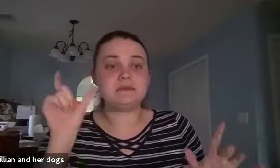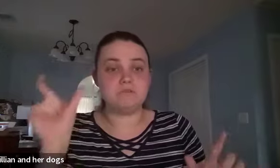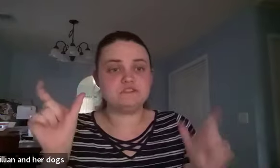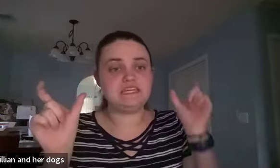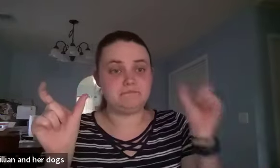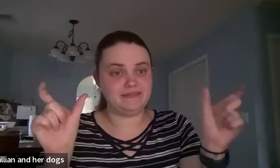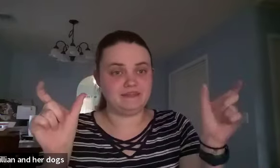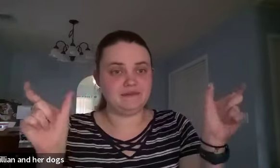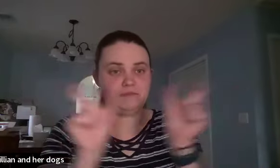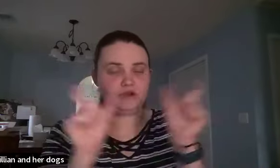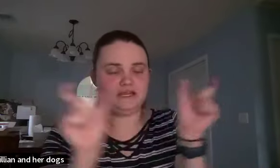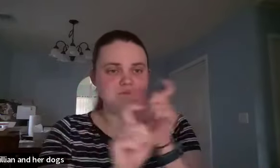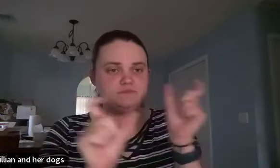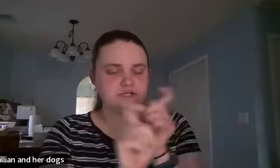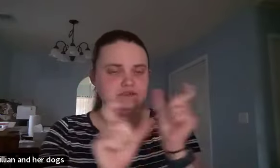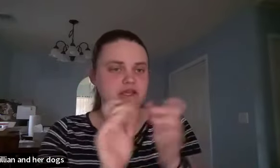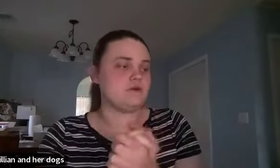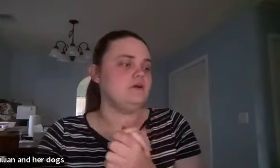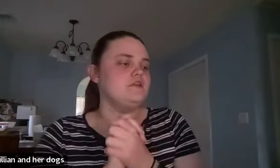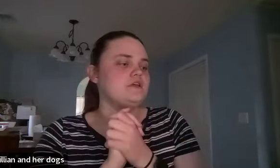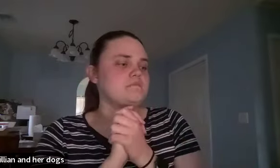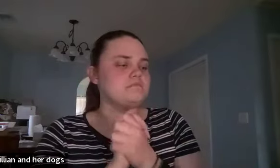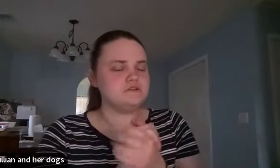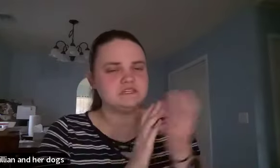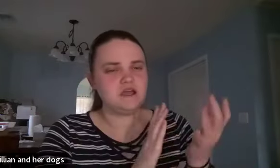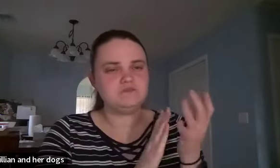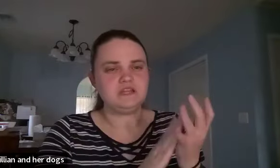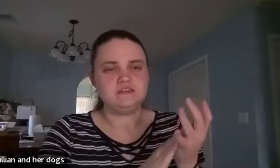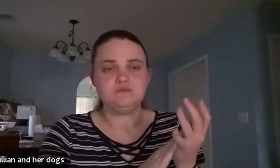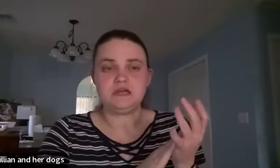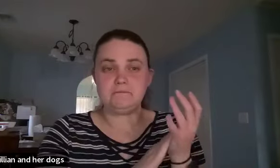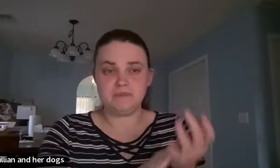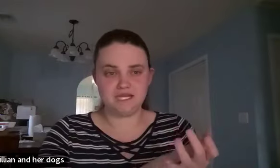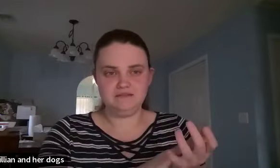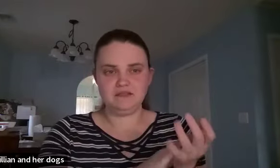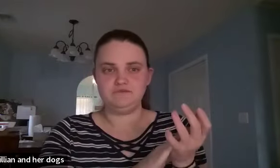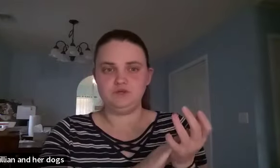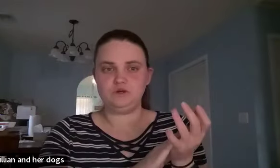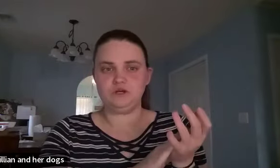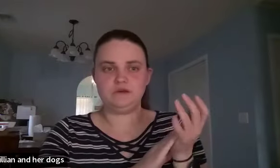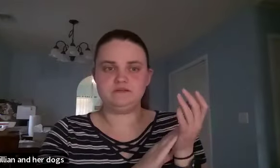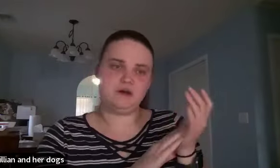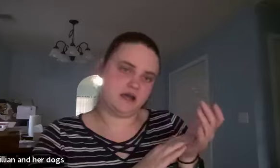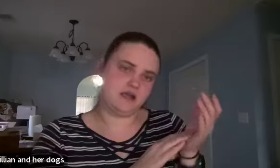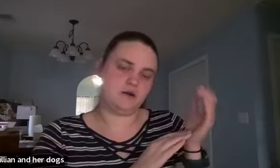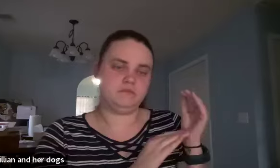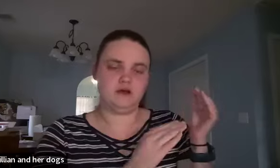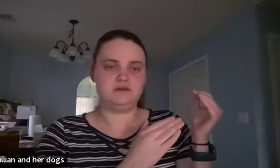say mostly and mainly, and my brain keeps putting them together. They're mostly kind of related with like money, like if you were going to buy, or